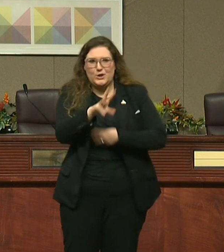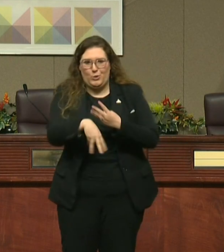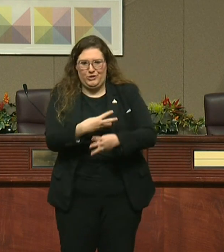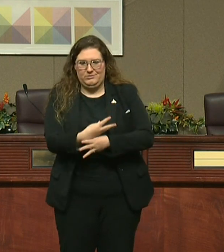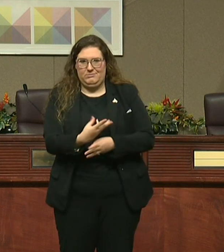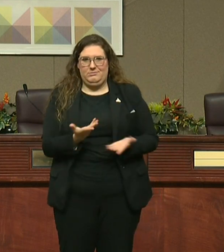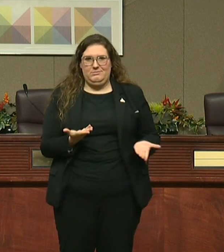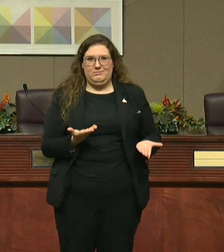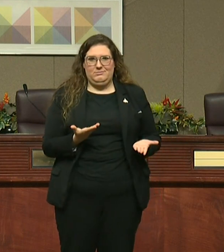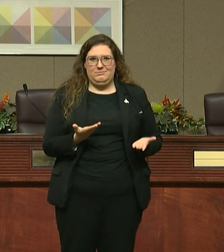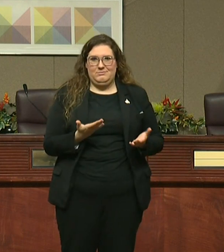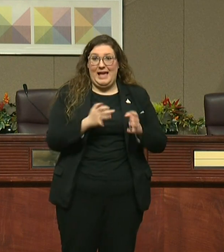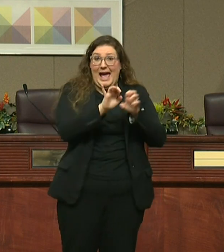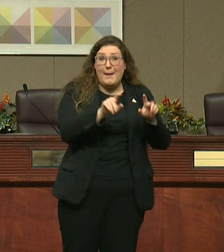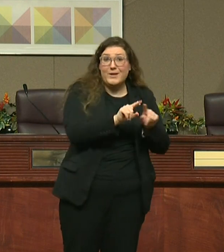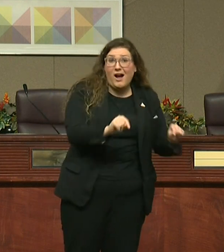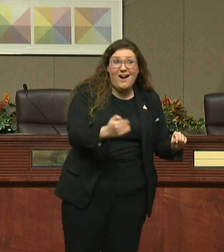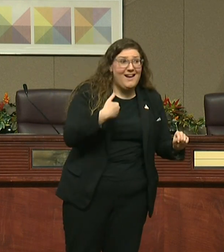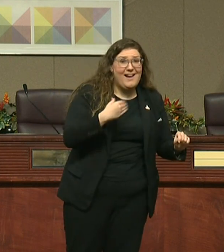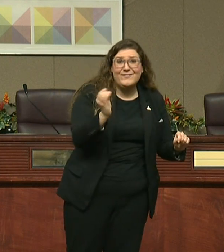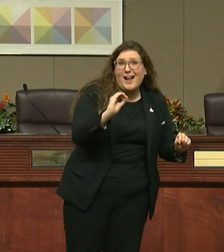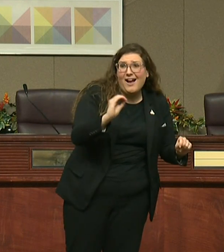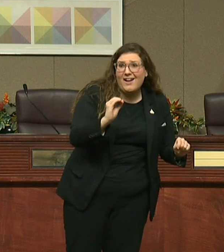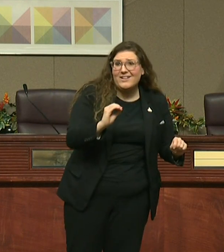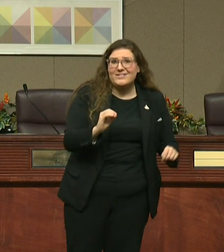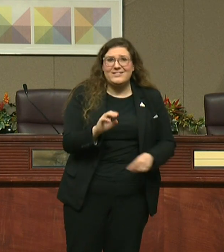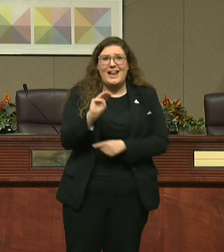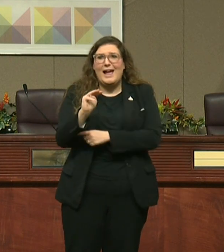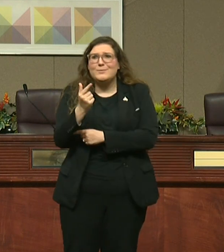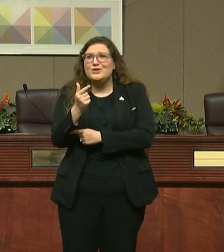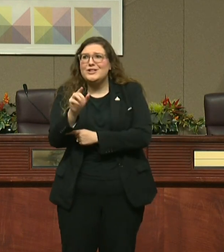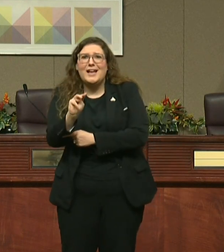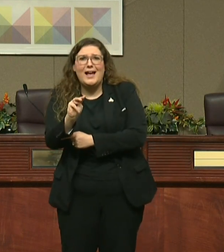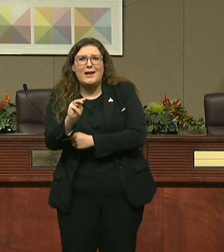have Epcot. You didn't have MGM Studios.